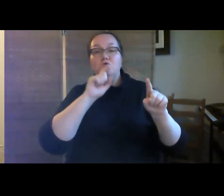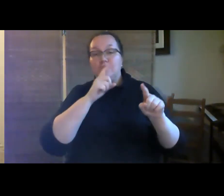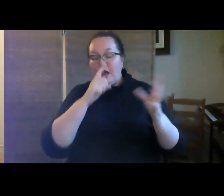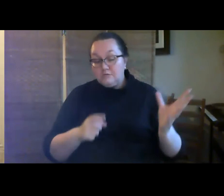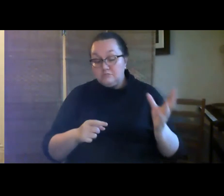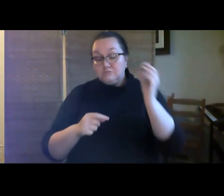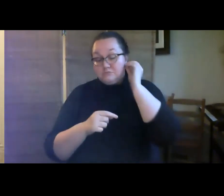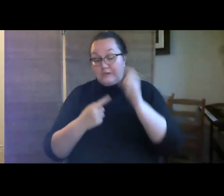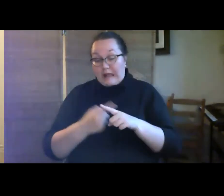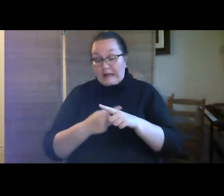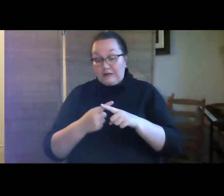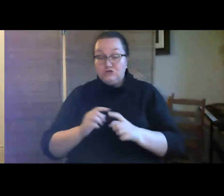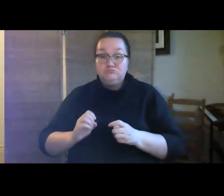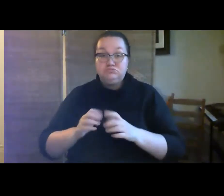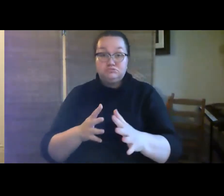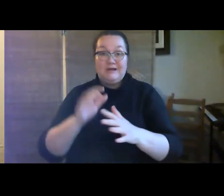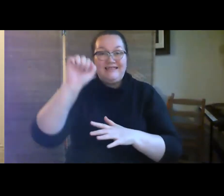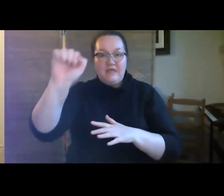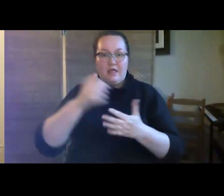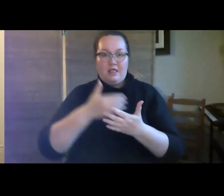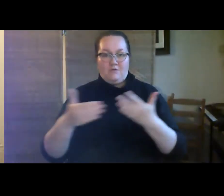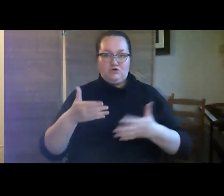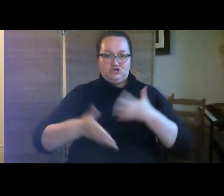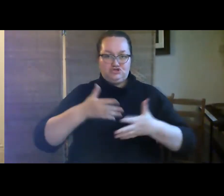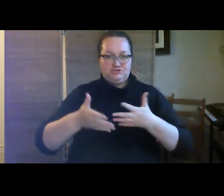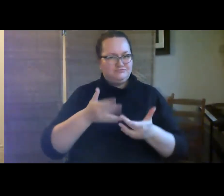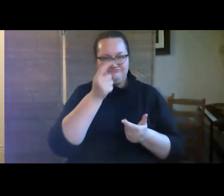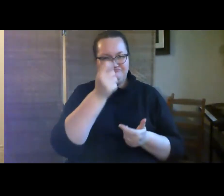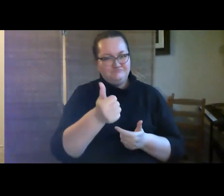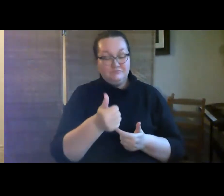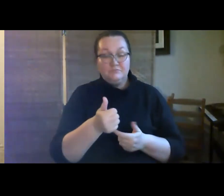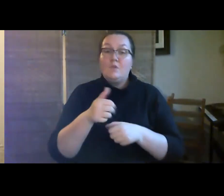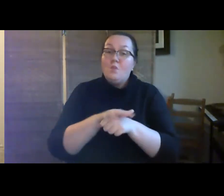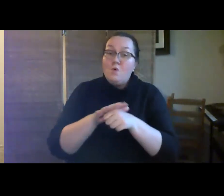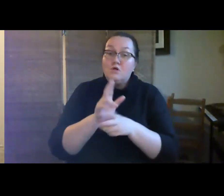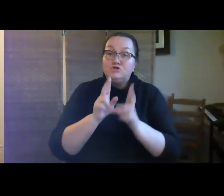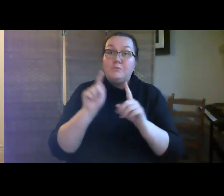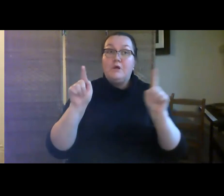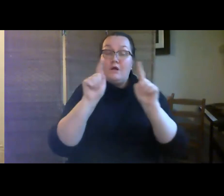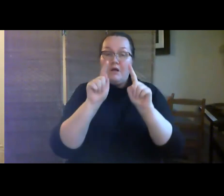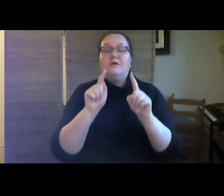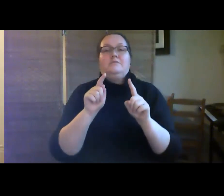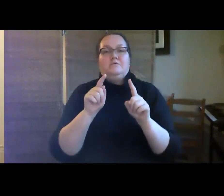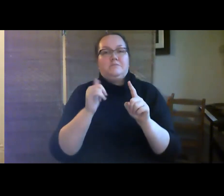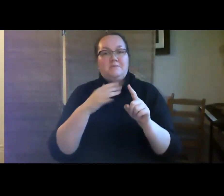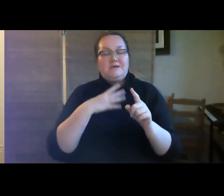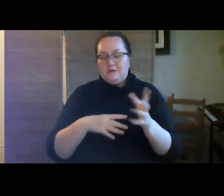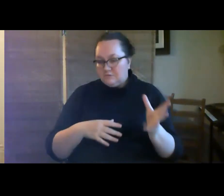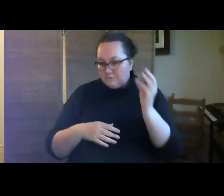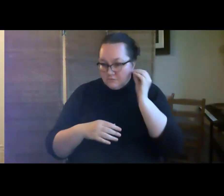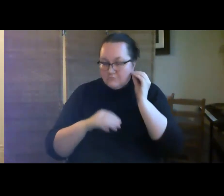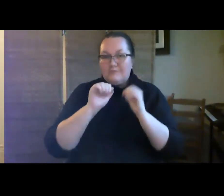sign language of the country that you're in. Local interpreters may need to work from the local language